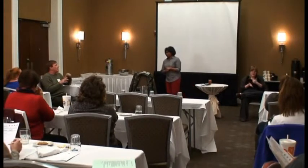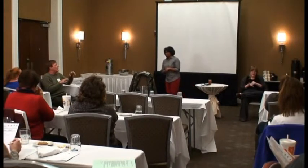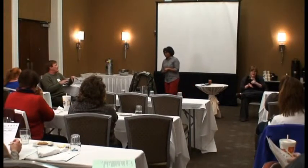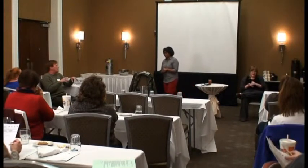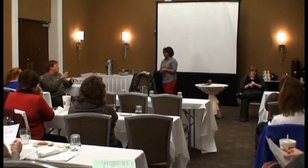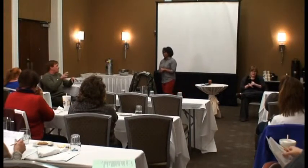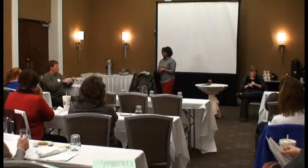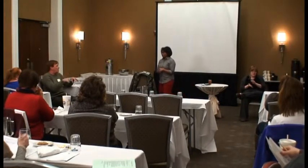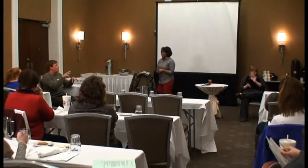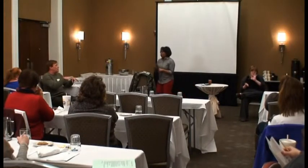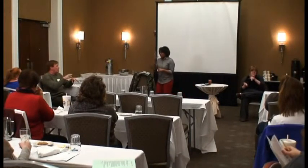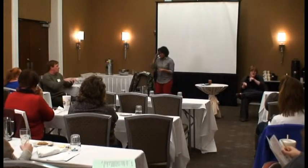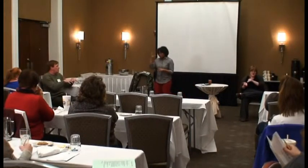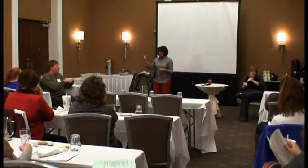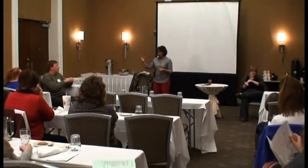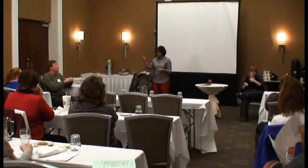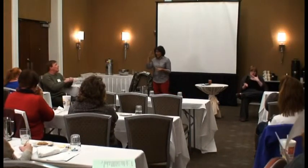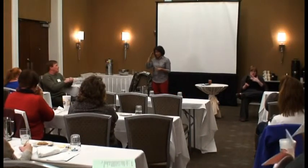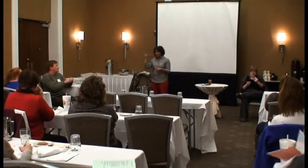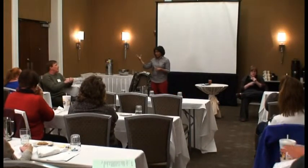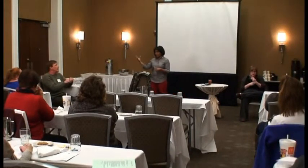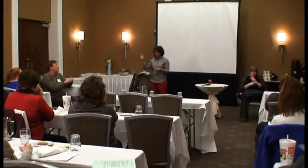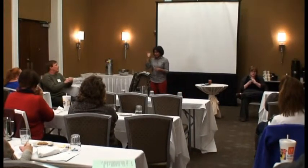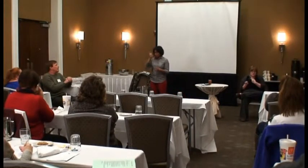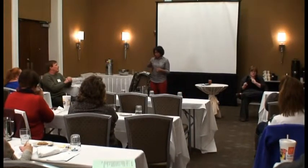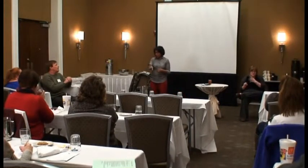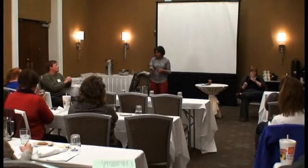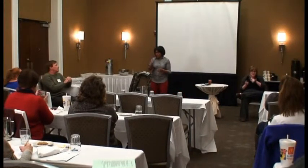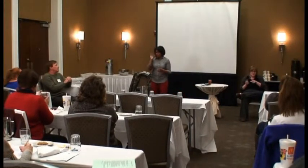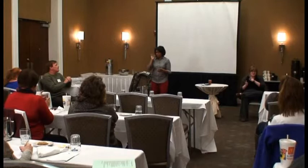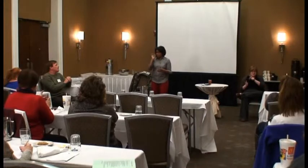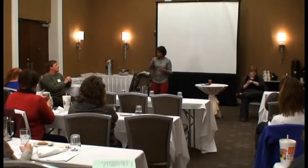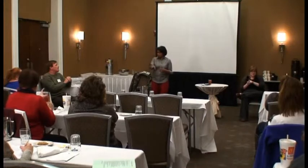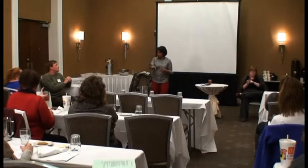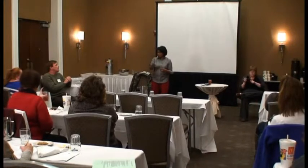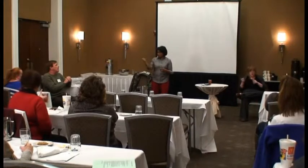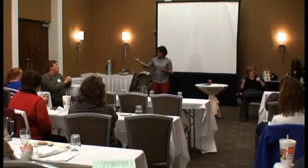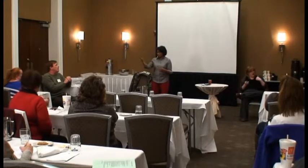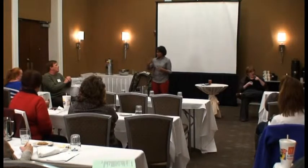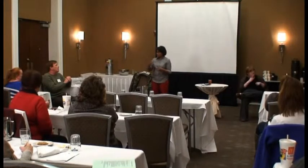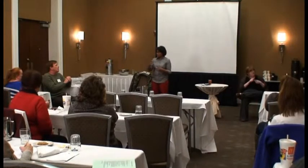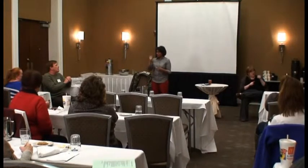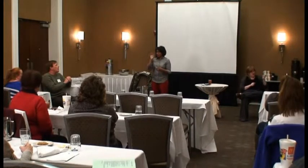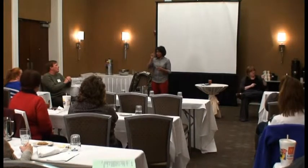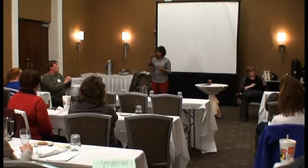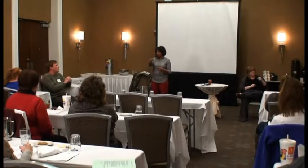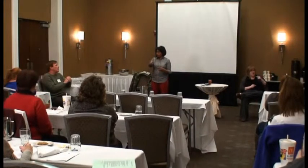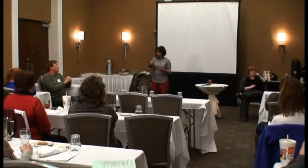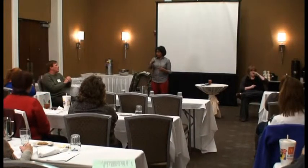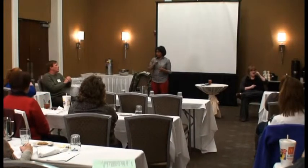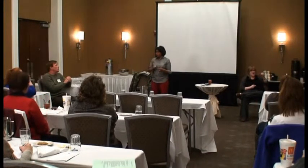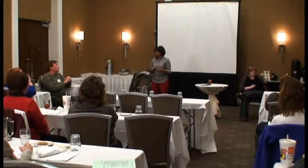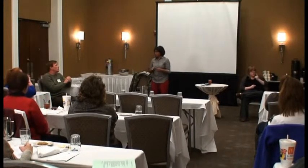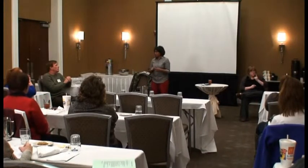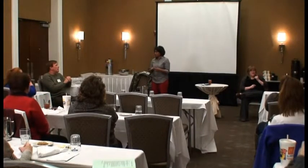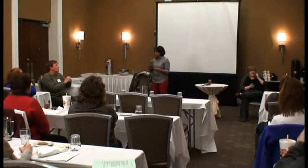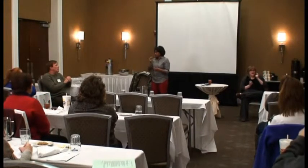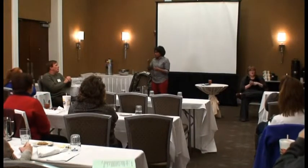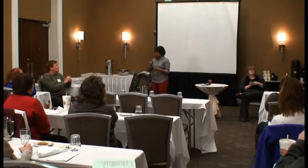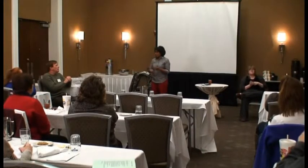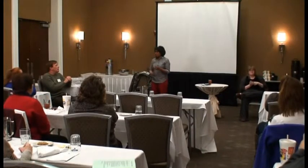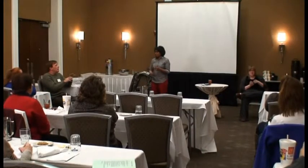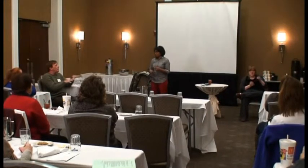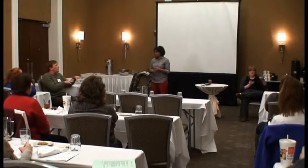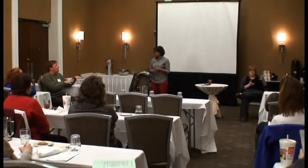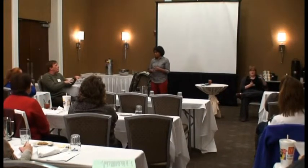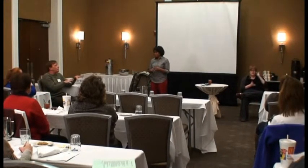that's like, that doctor uses. You kind of know, right? I have a friend like that, and I know his mark. And Yeah. the kids come to me, and I go, oh, you saw him. Yeah. And they say,